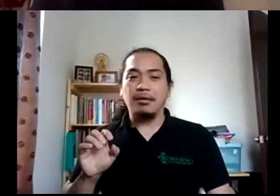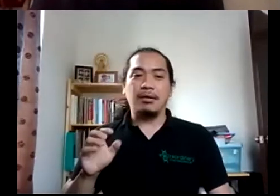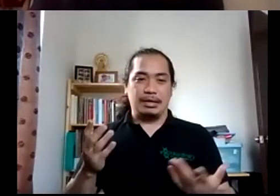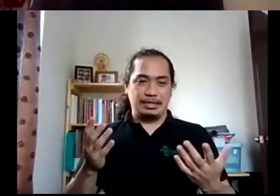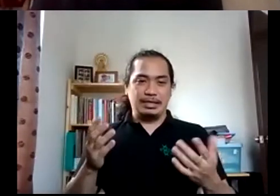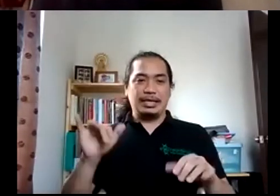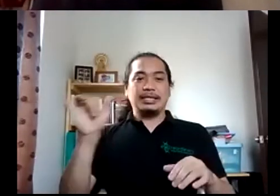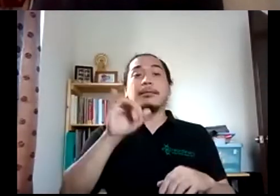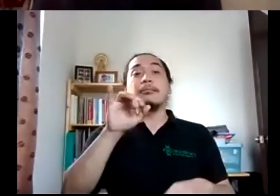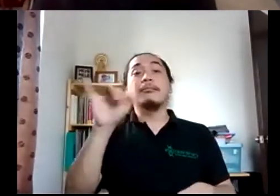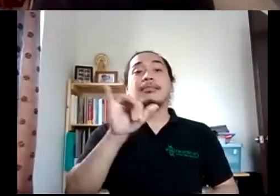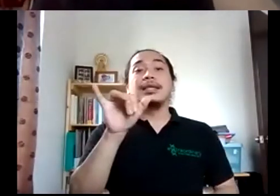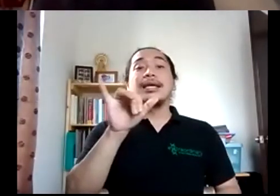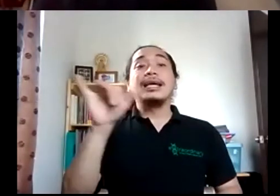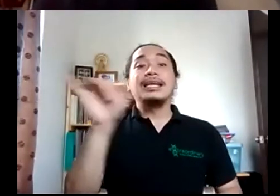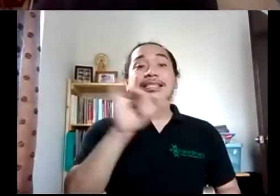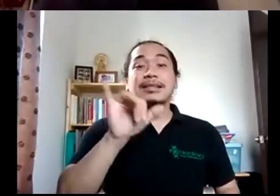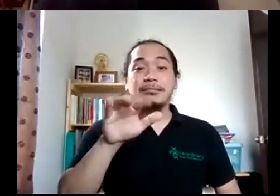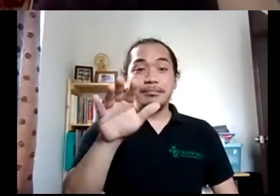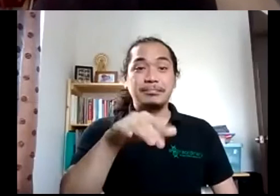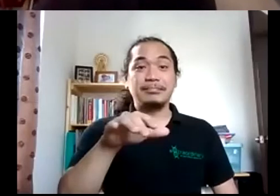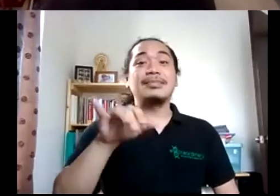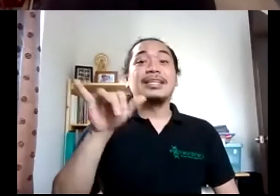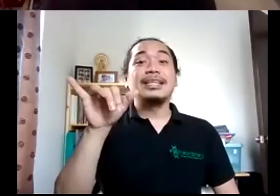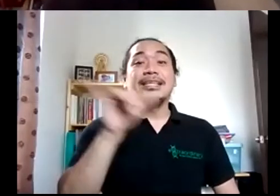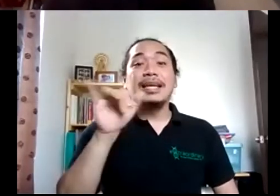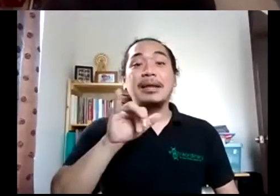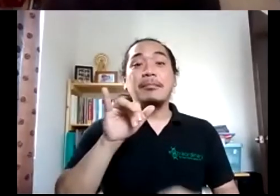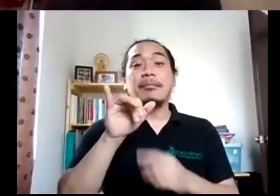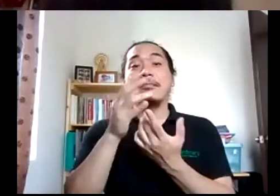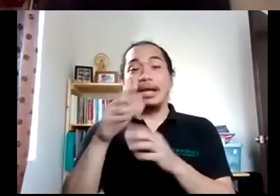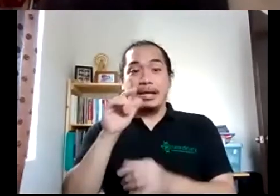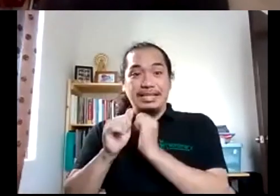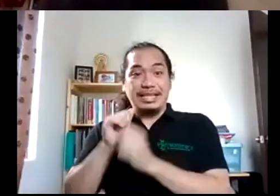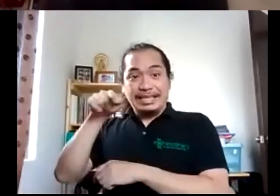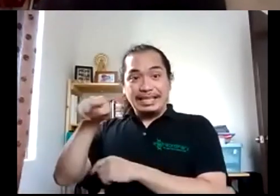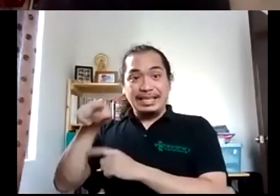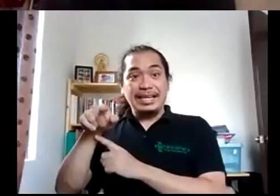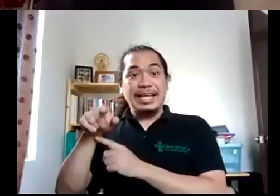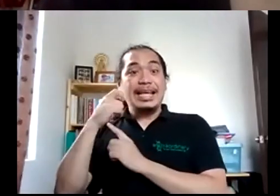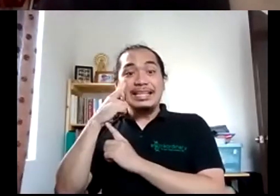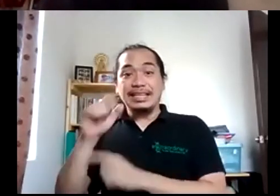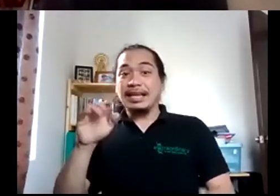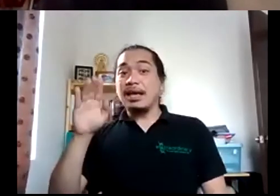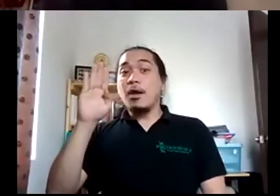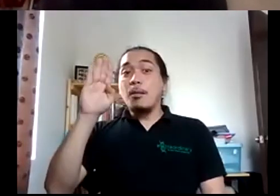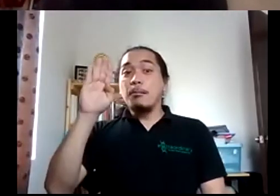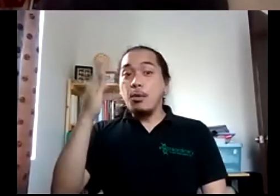maybe blue a little bit or blue dots, then that is considered an adjective